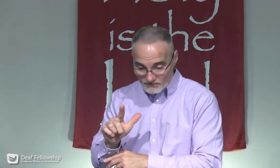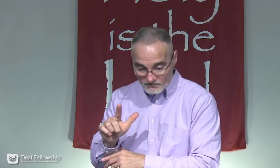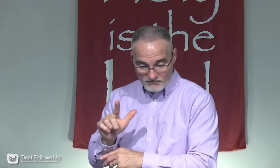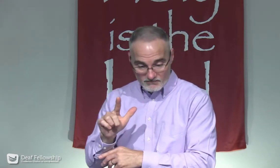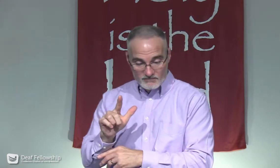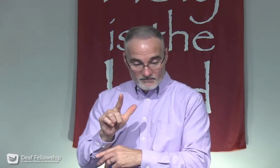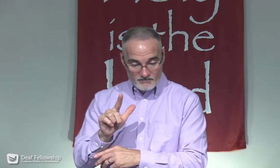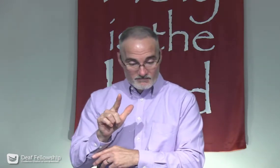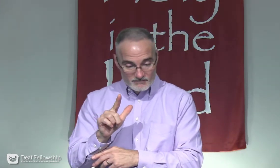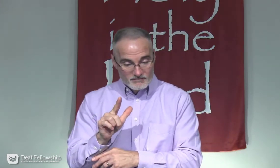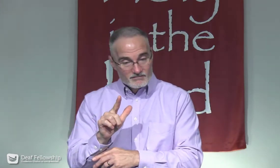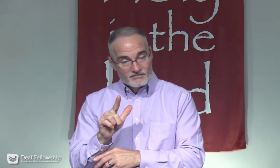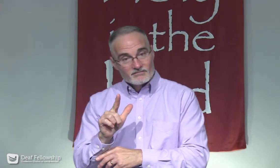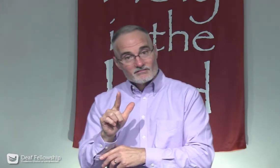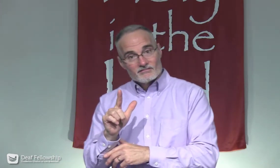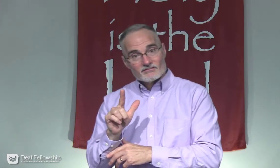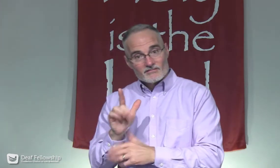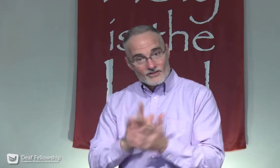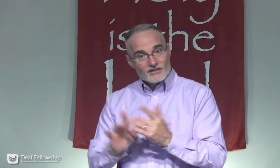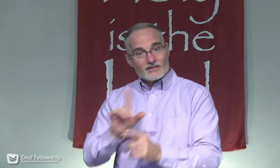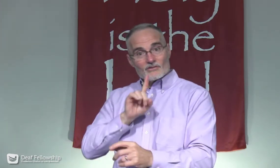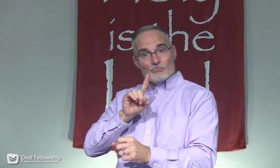Just these common lowly criminals.